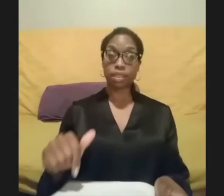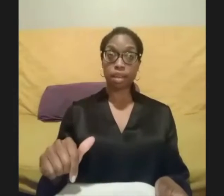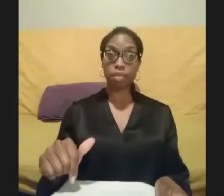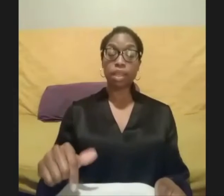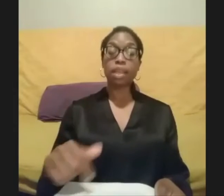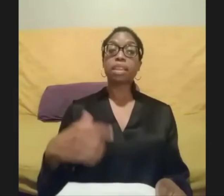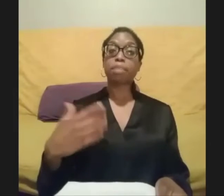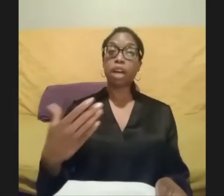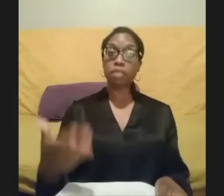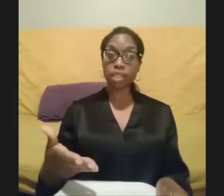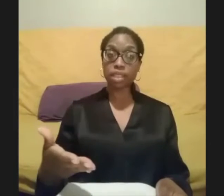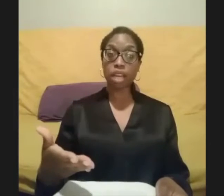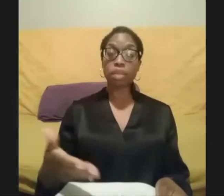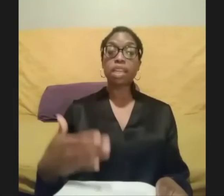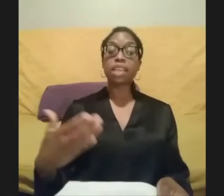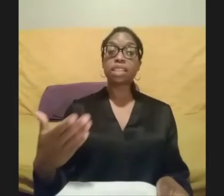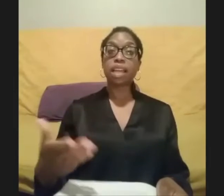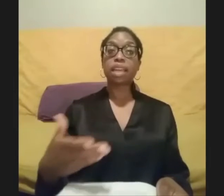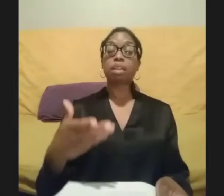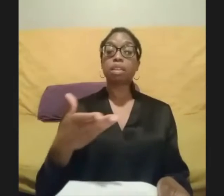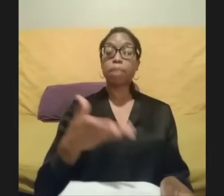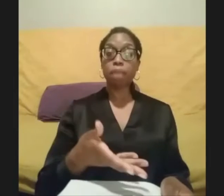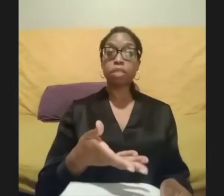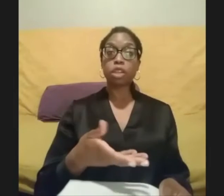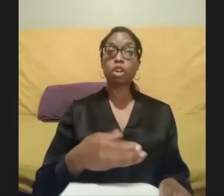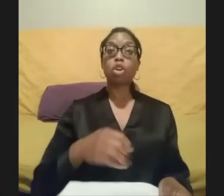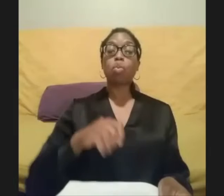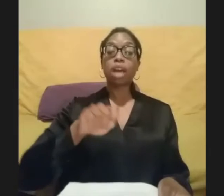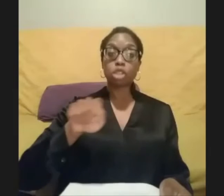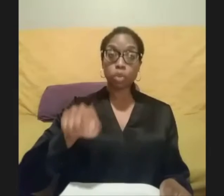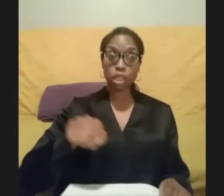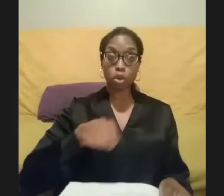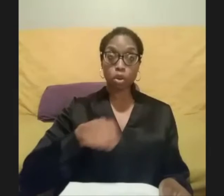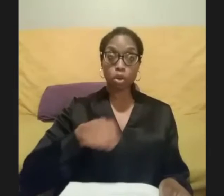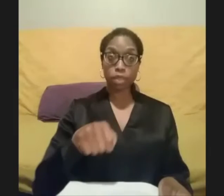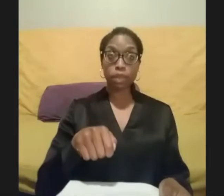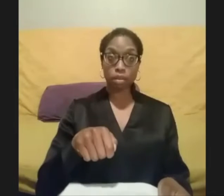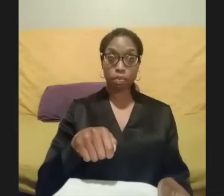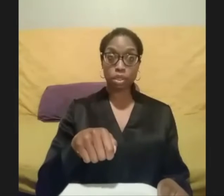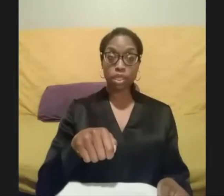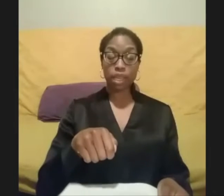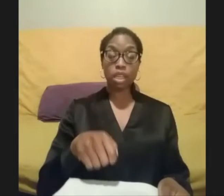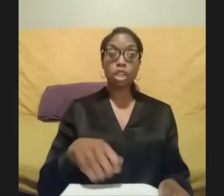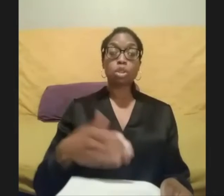exam. And the pelvic exam is like the pap smear without doing the whole pap smear per se. So you